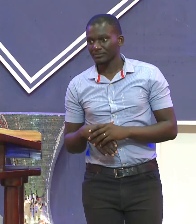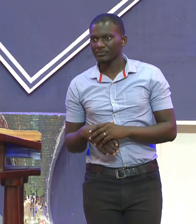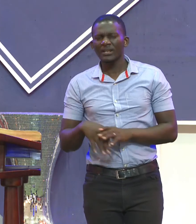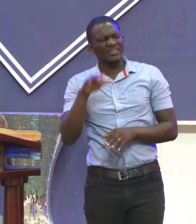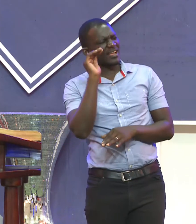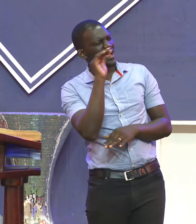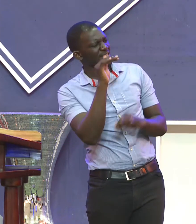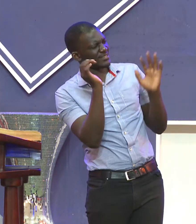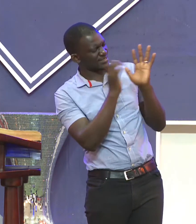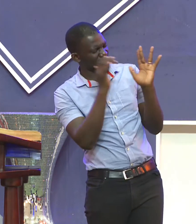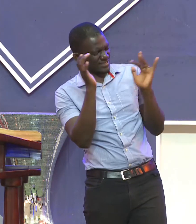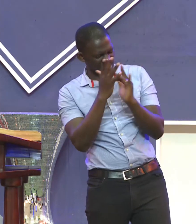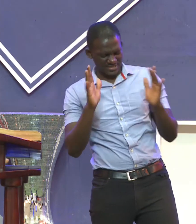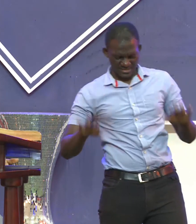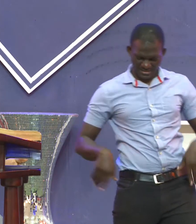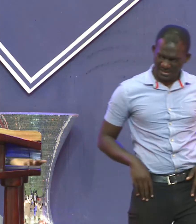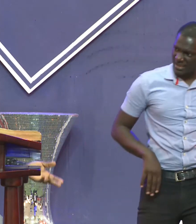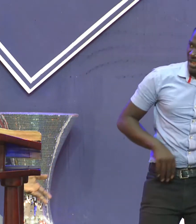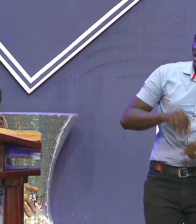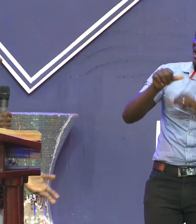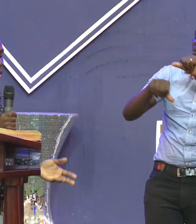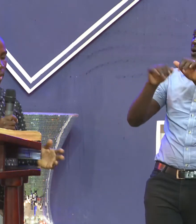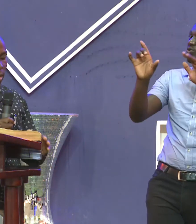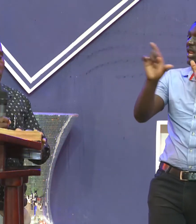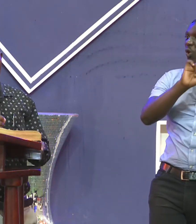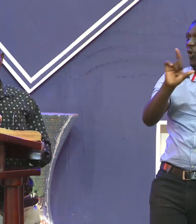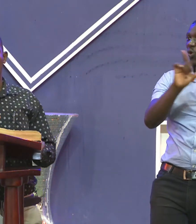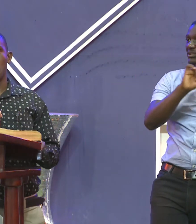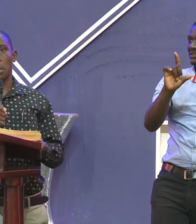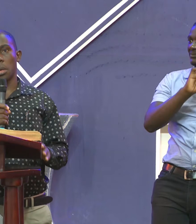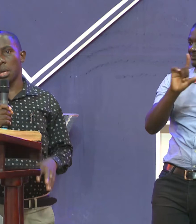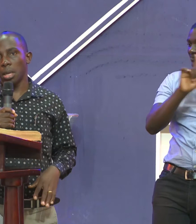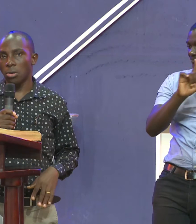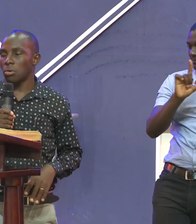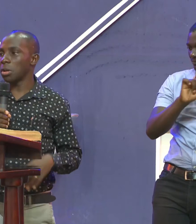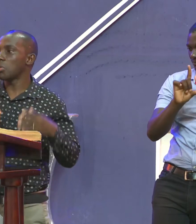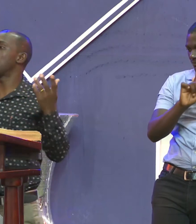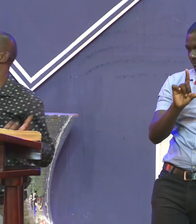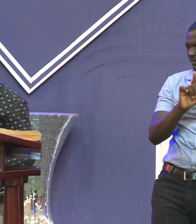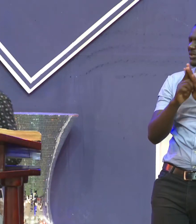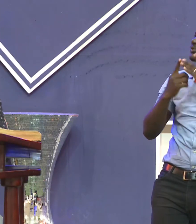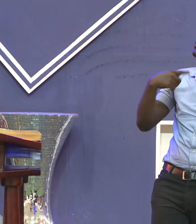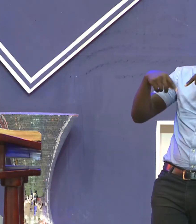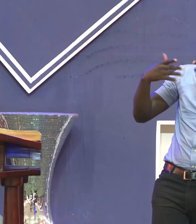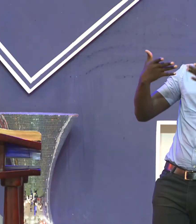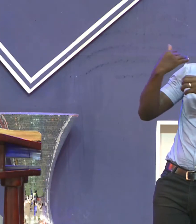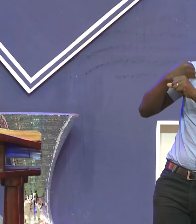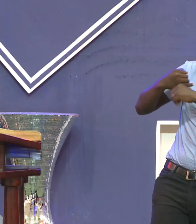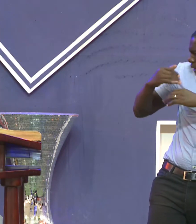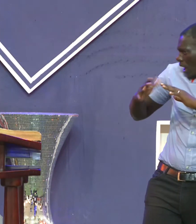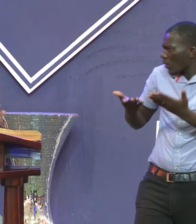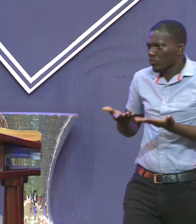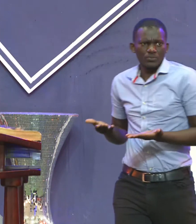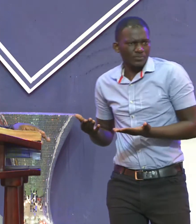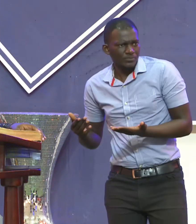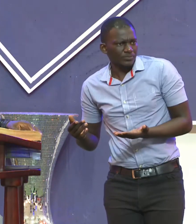Babuza Yesu. They ask Jesus, bikwatagana ku mateeka, according to what happens about the Lord, tukole tutya, that what should we do?